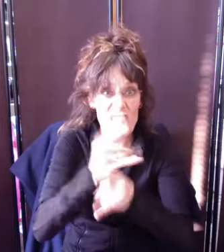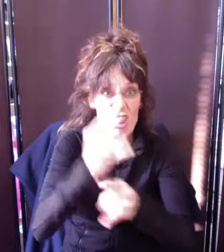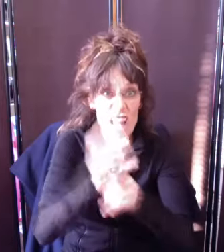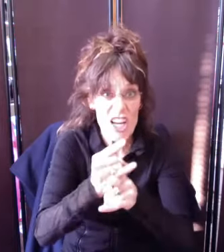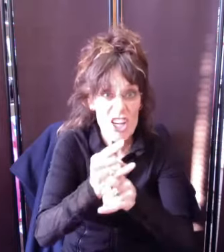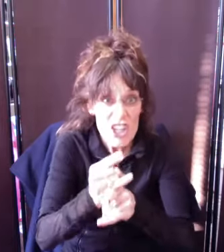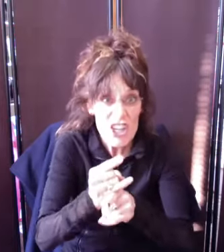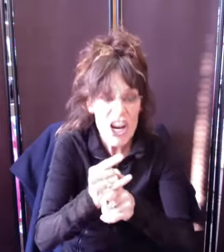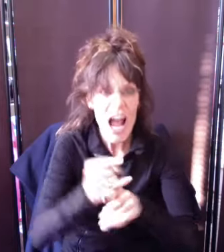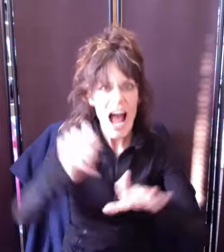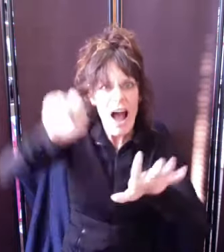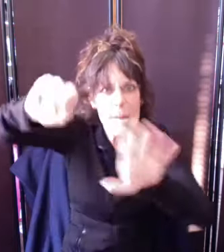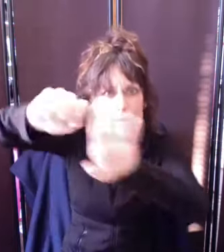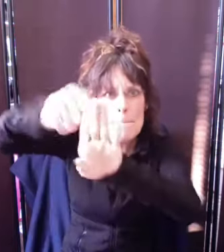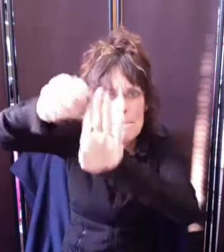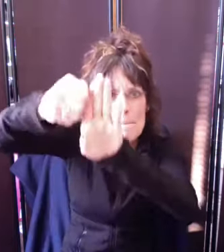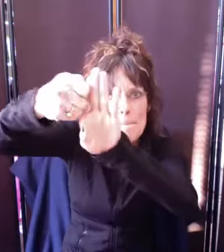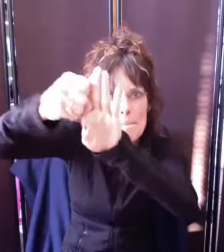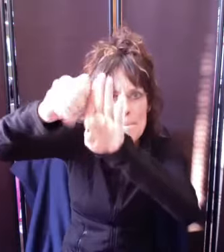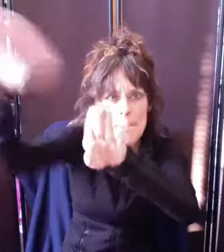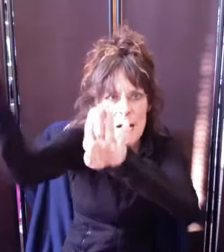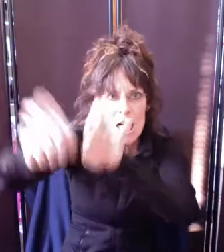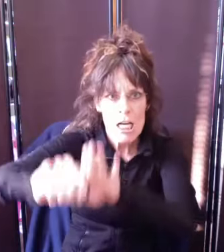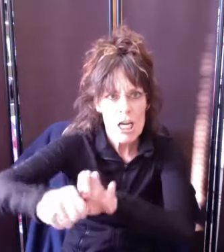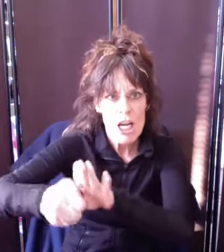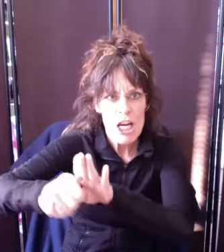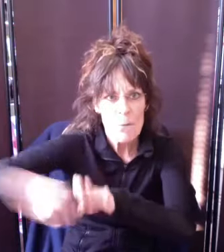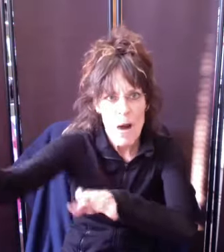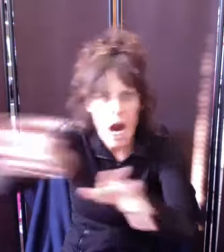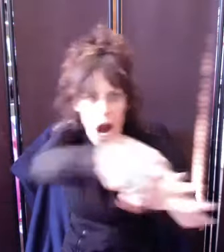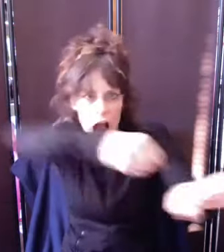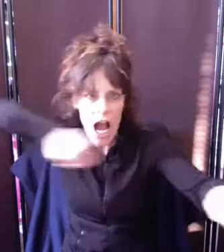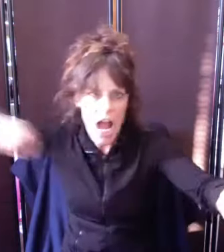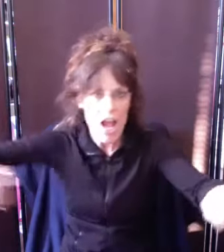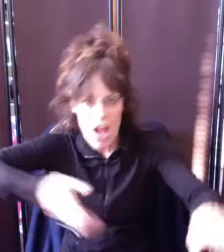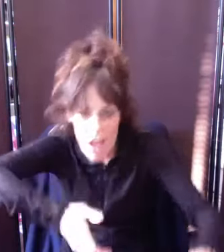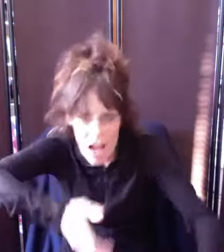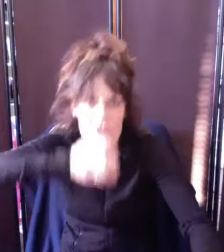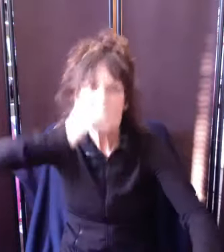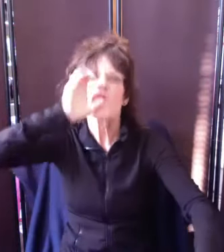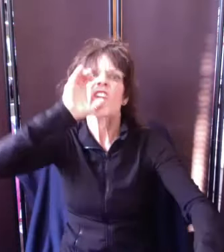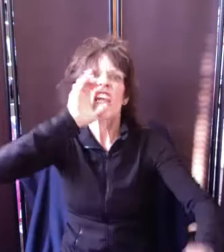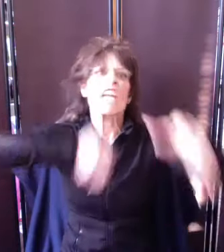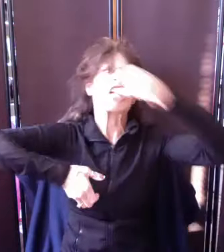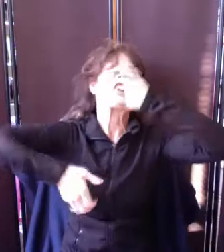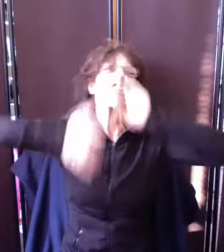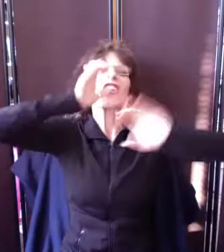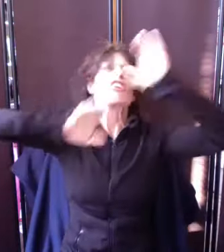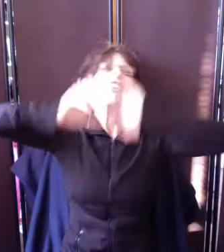proceeded to have a drink out of every single bottle in the cabinet, and it was an extensive liquor